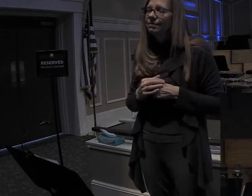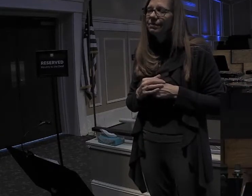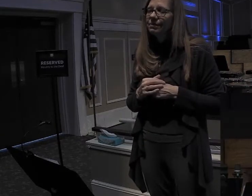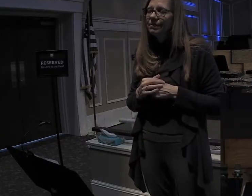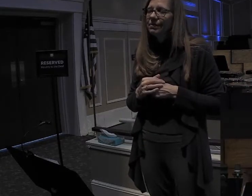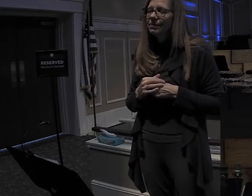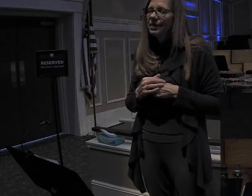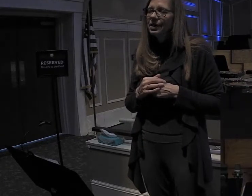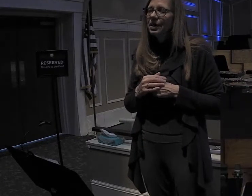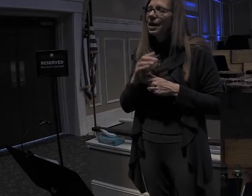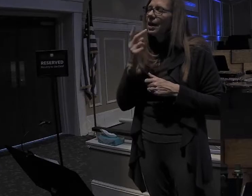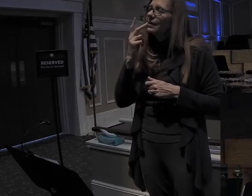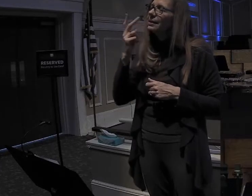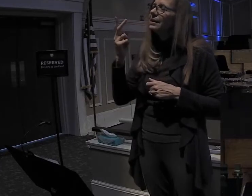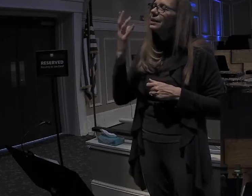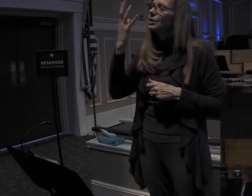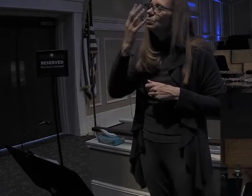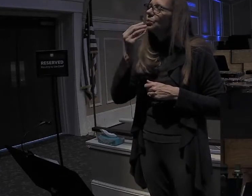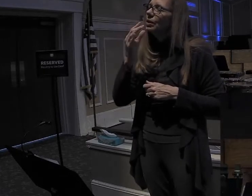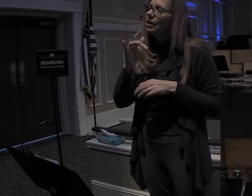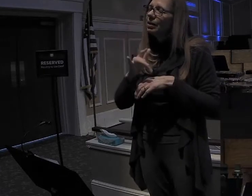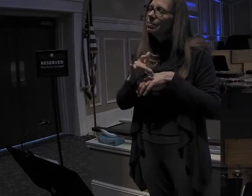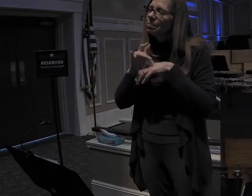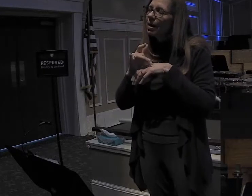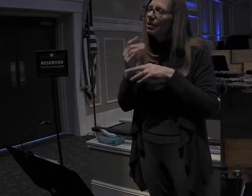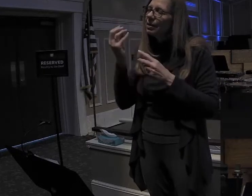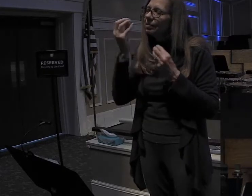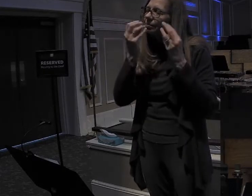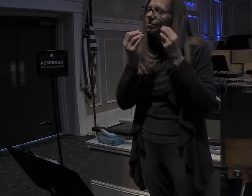to behold his beauty and meditate in his temple."